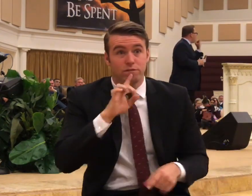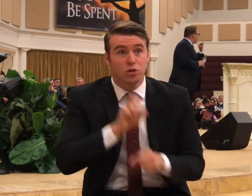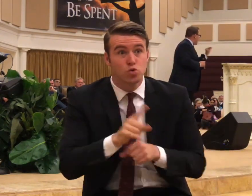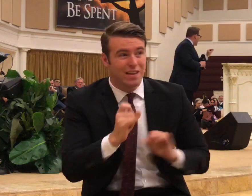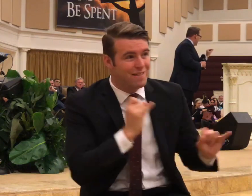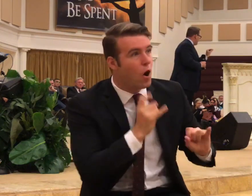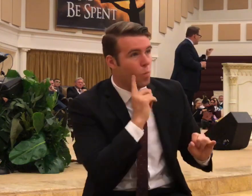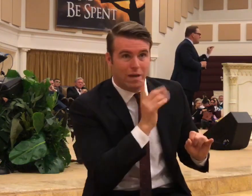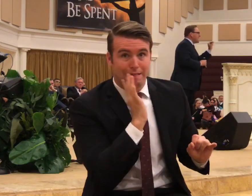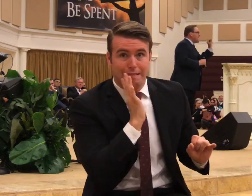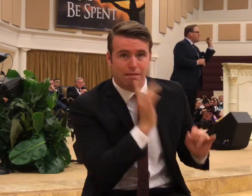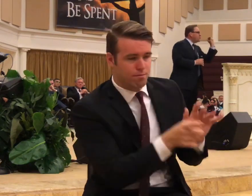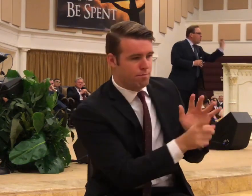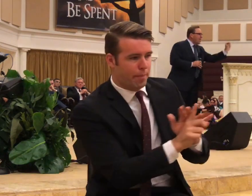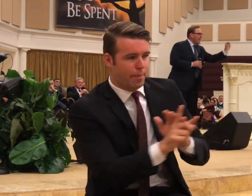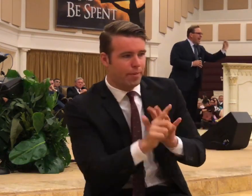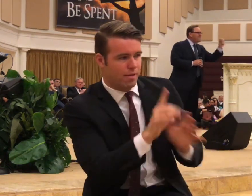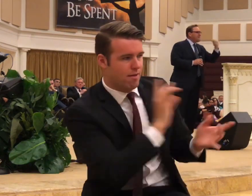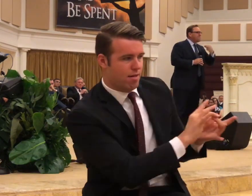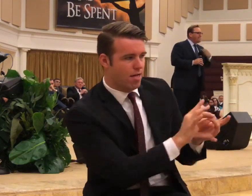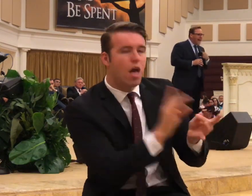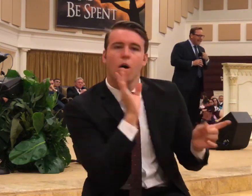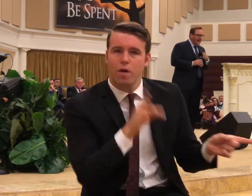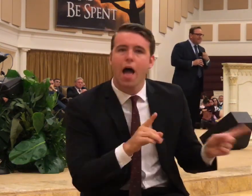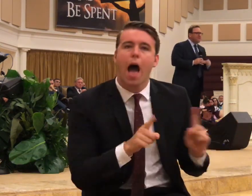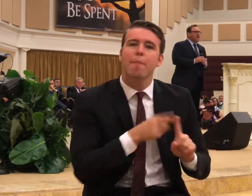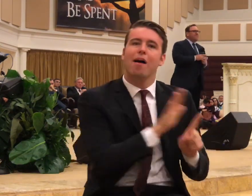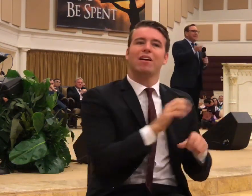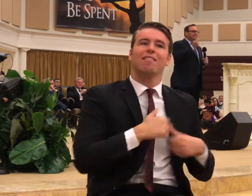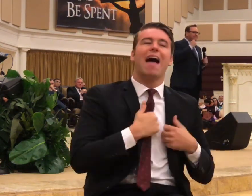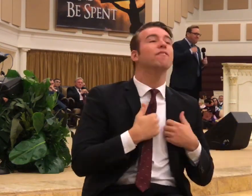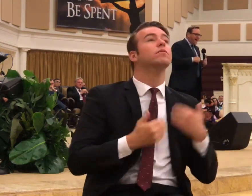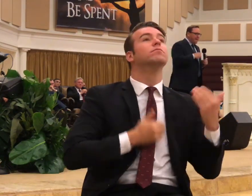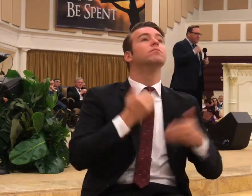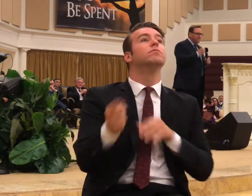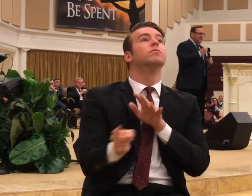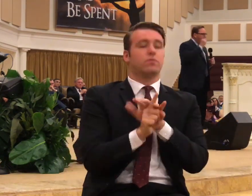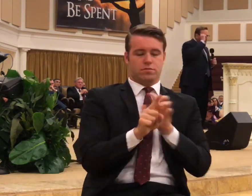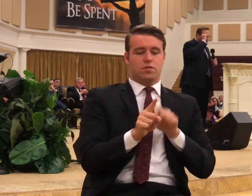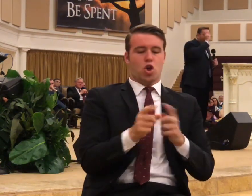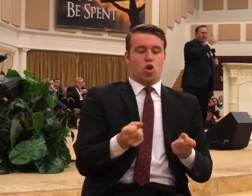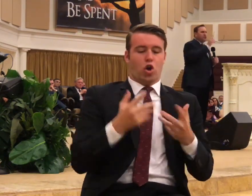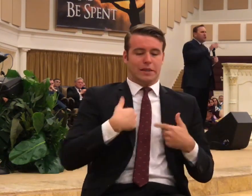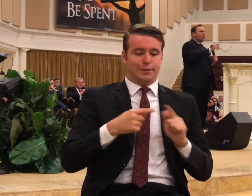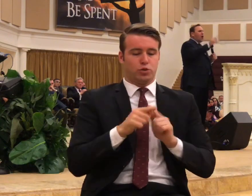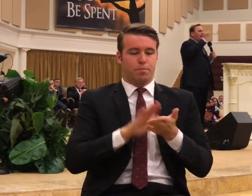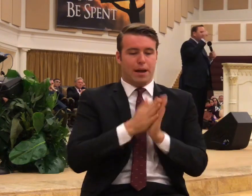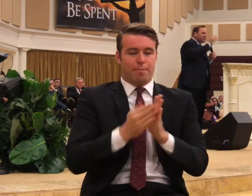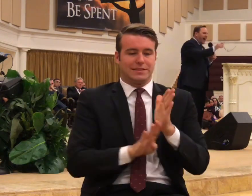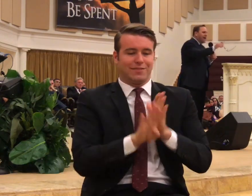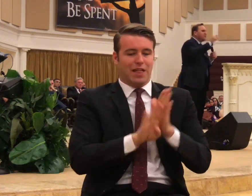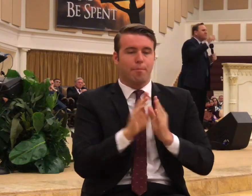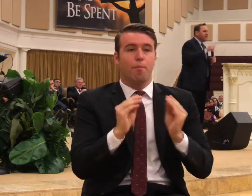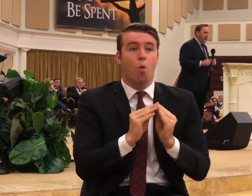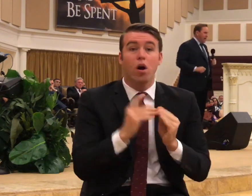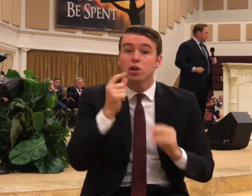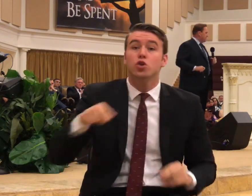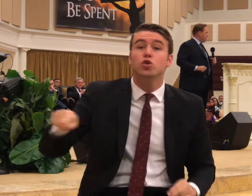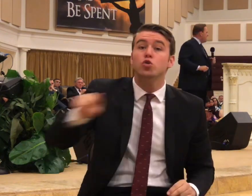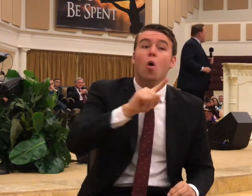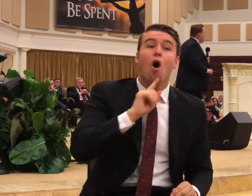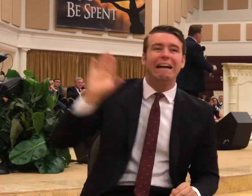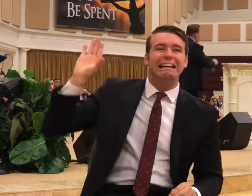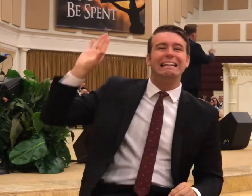Those are the things in your life, in my life, that develop me. Understand, you are a child of